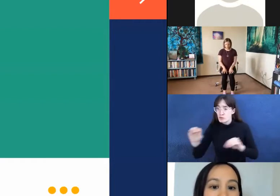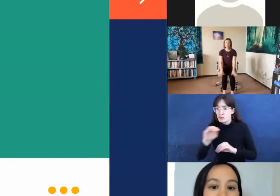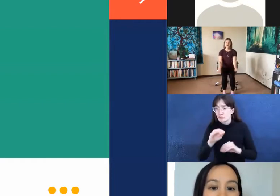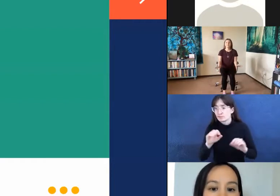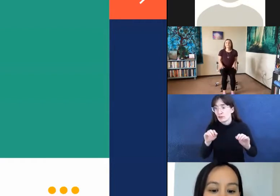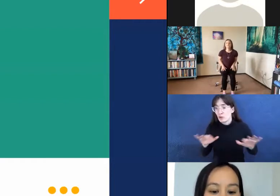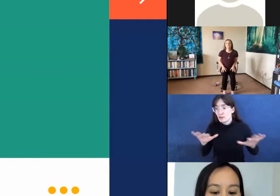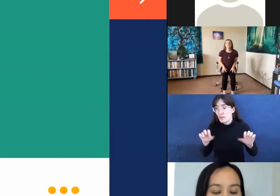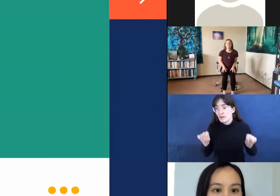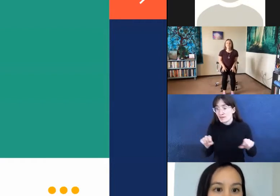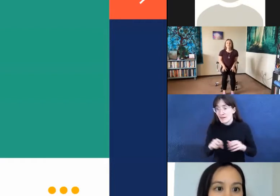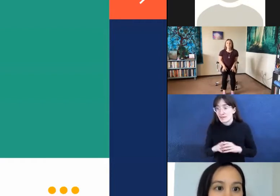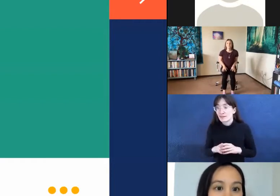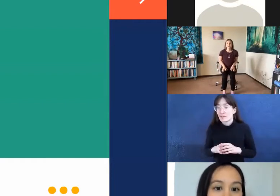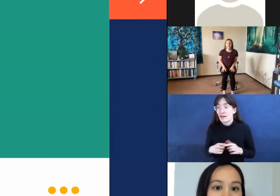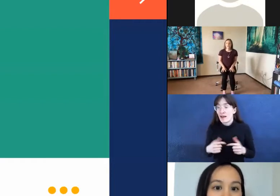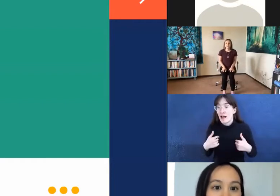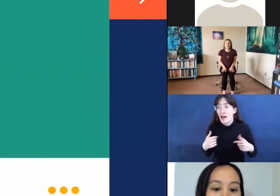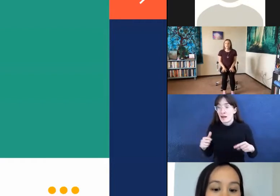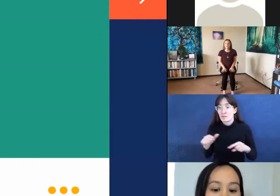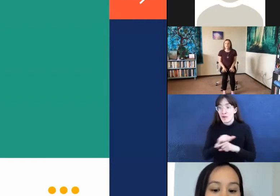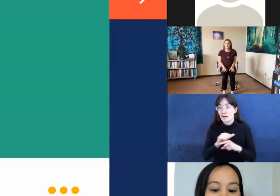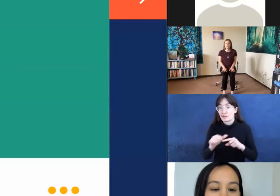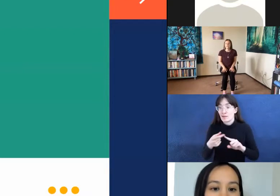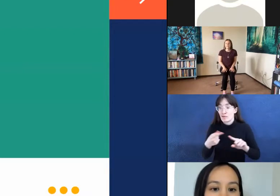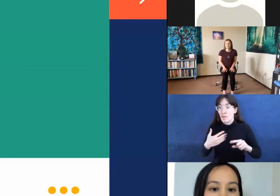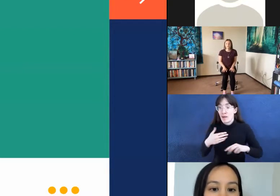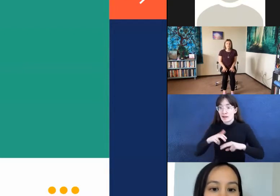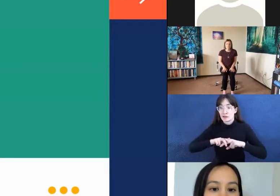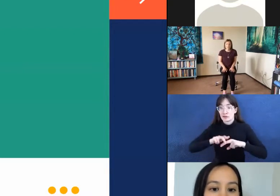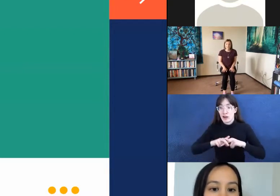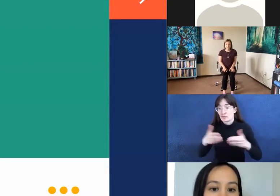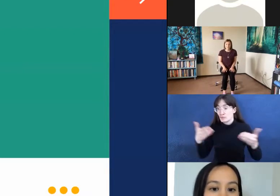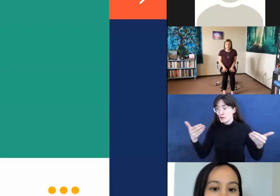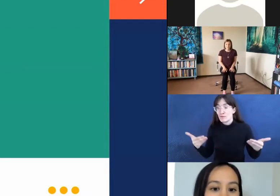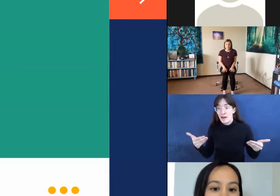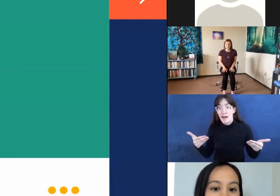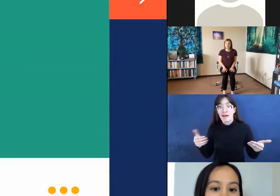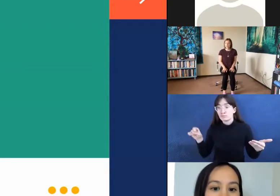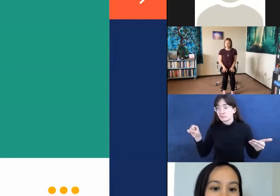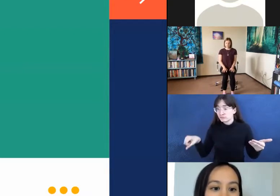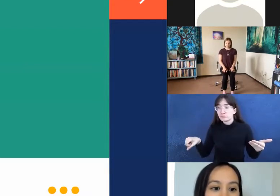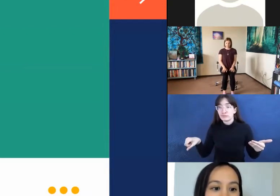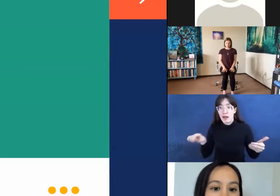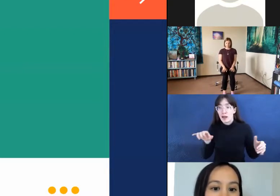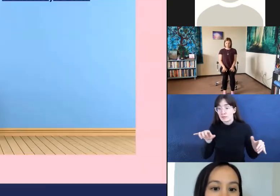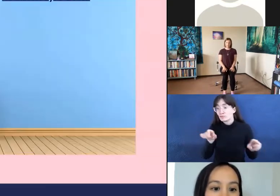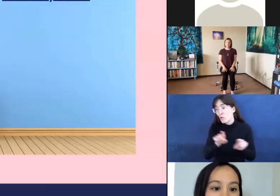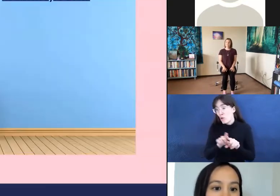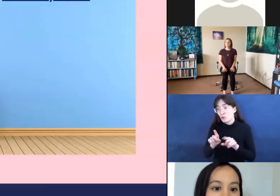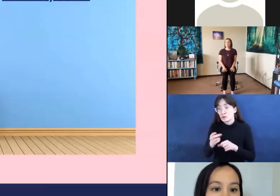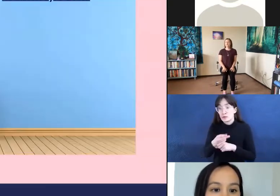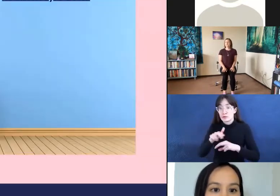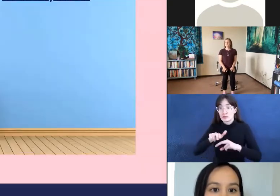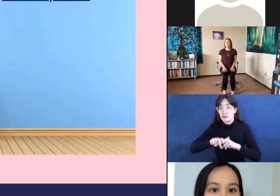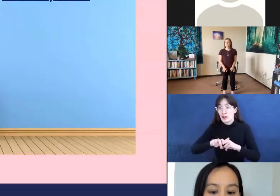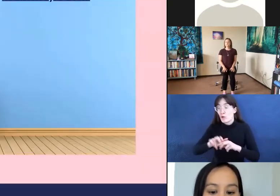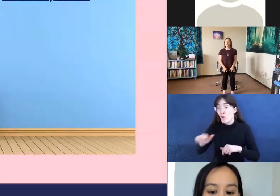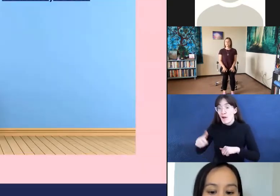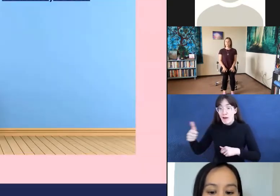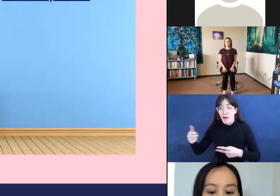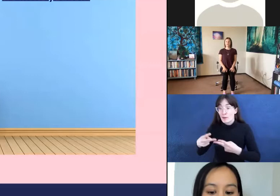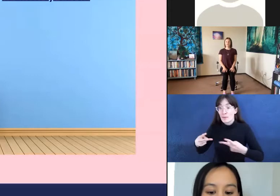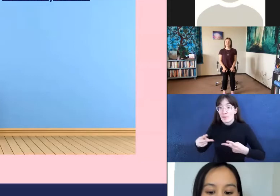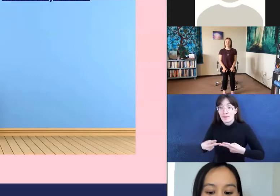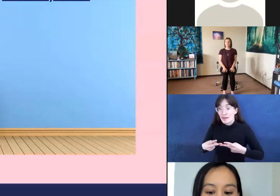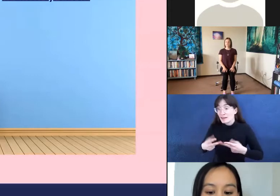I will be practicing from a chair. You are invited to also practice from a chair. You might know another place you want to practice today.